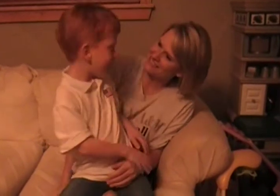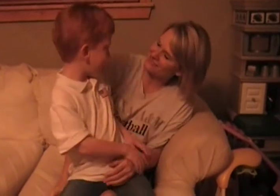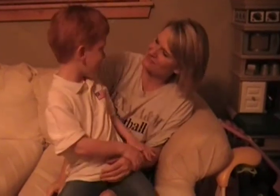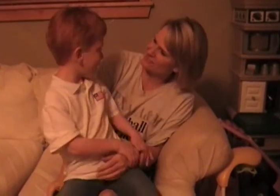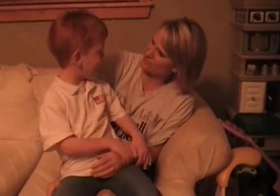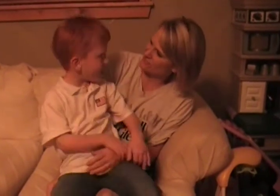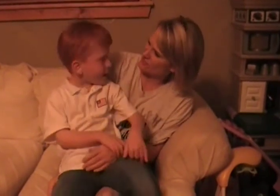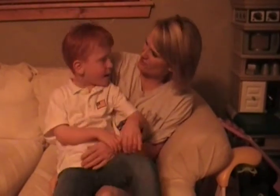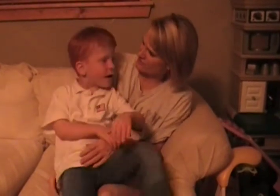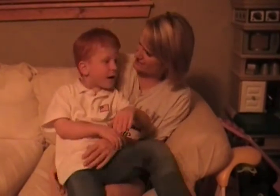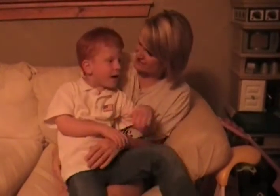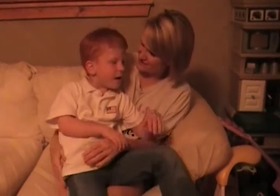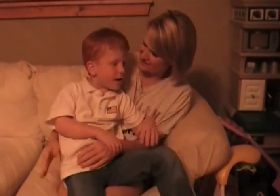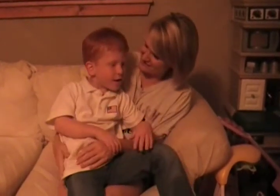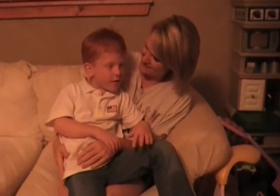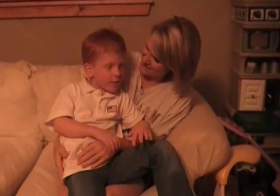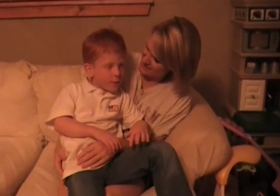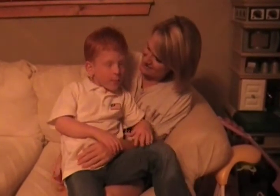We saw sharks. Good job.